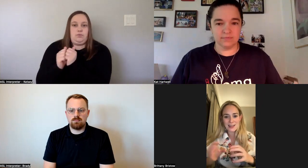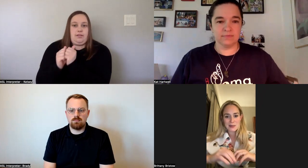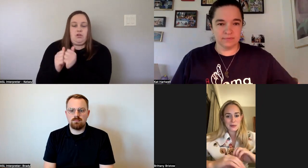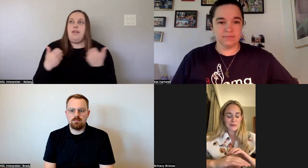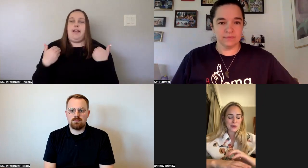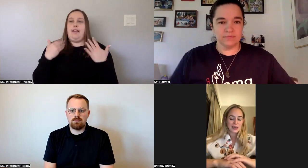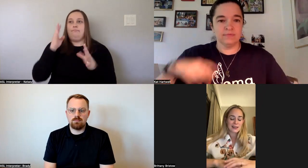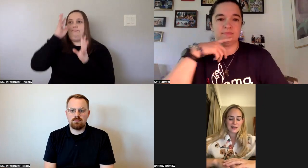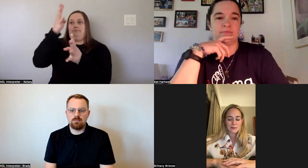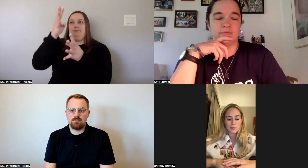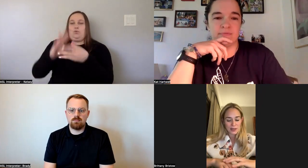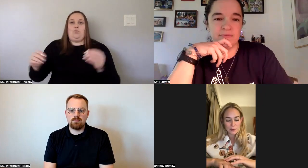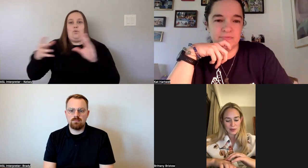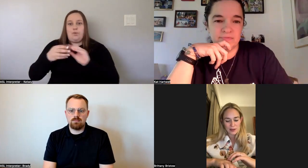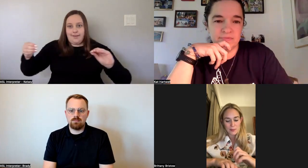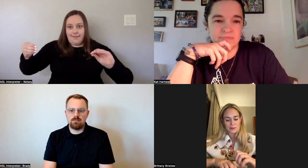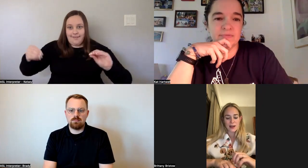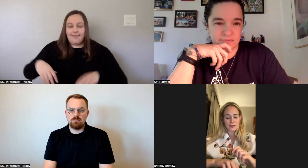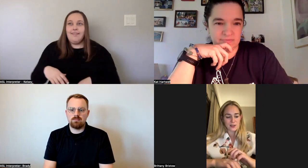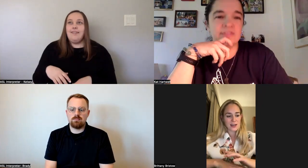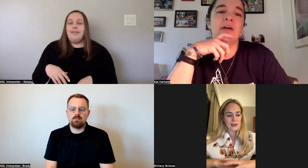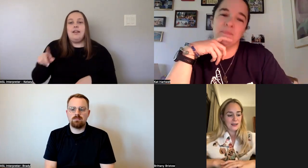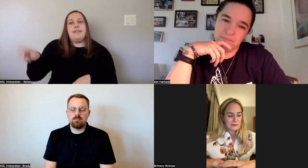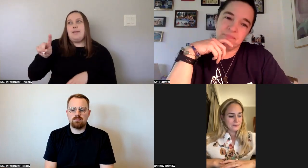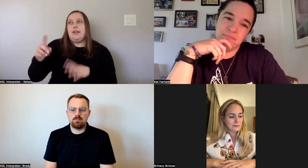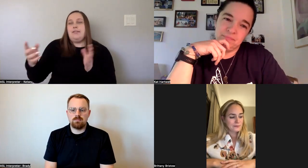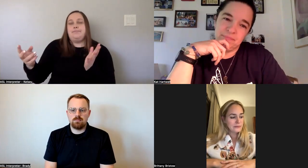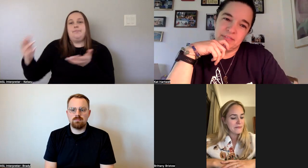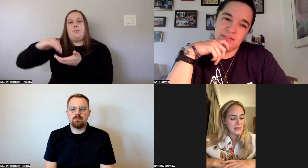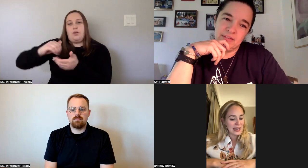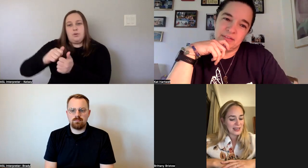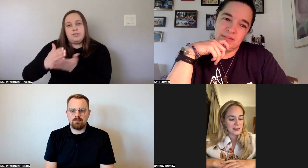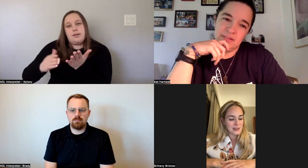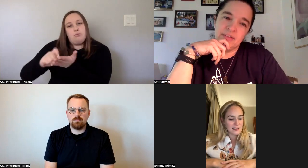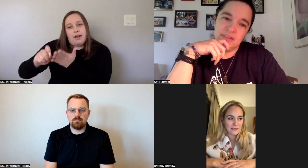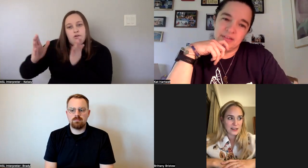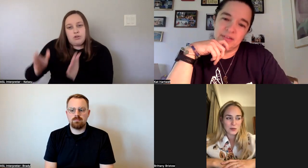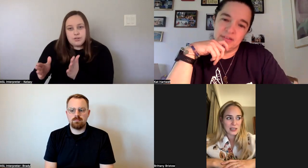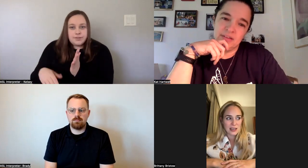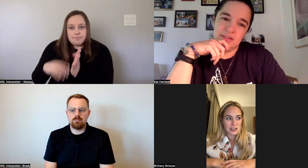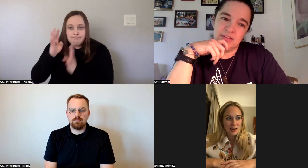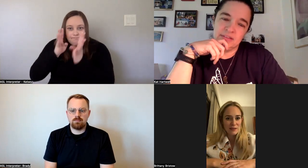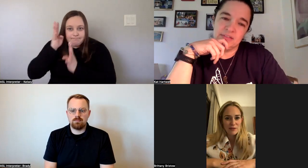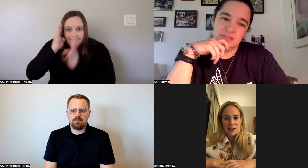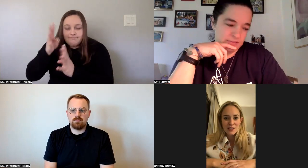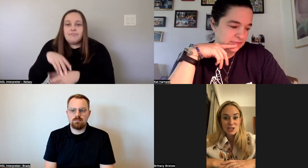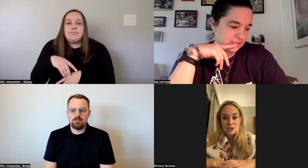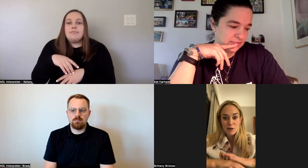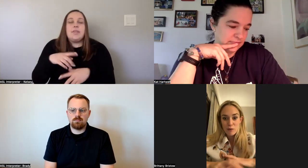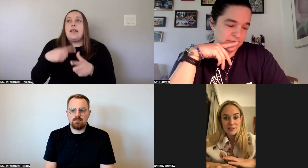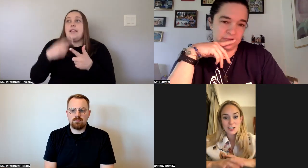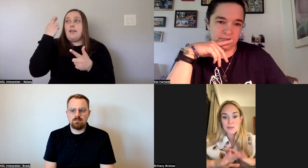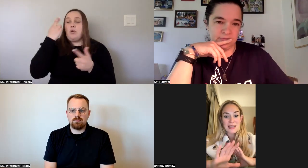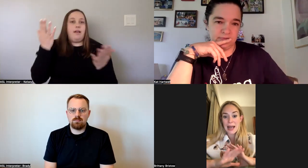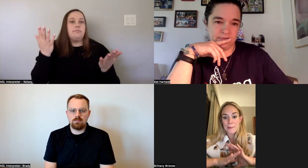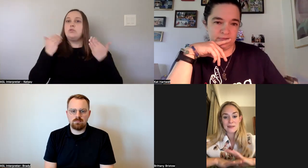story that had been sort of created, and they'd been working with a couple of writers on it. And eventually they just kind of thought, let's just go